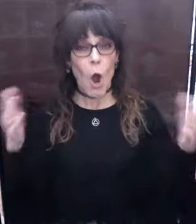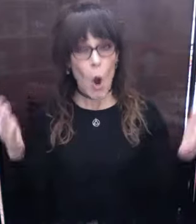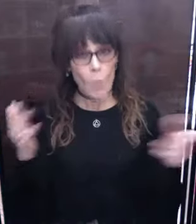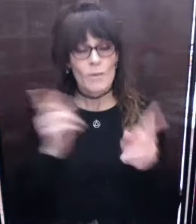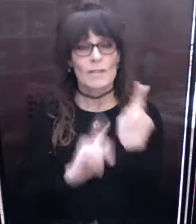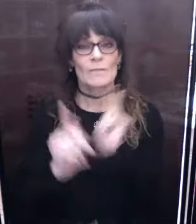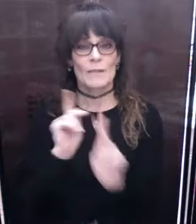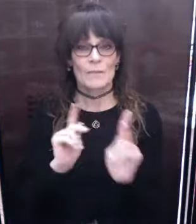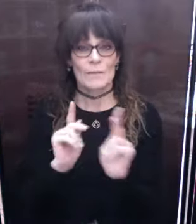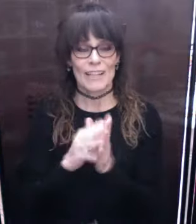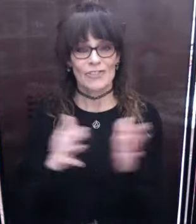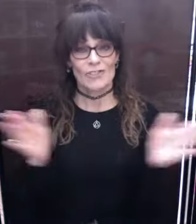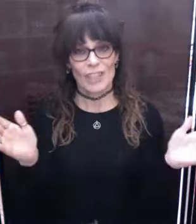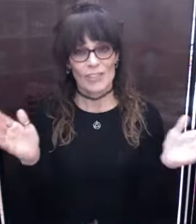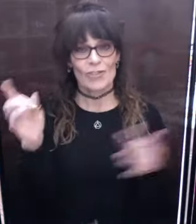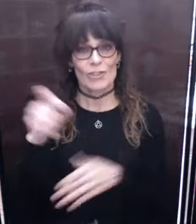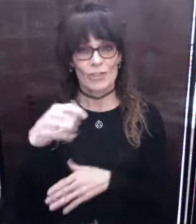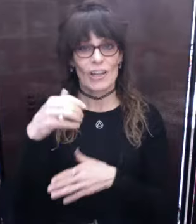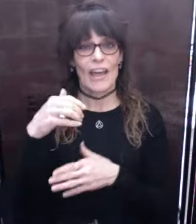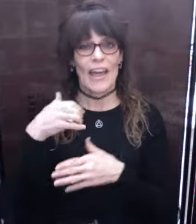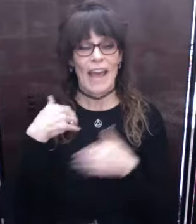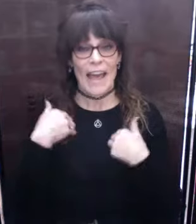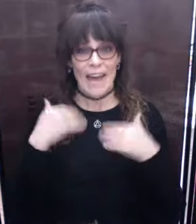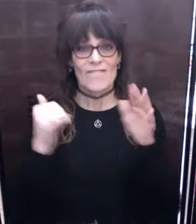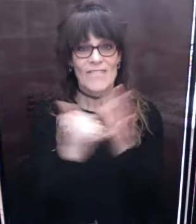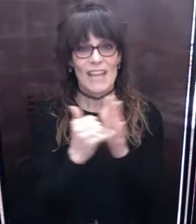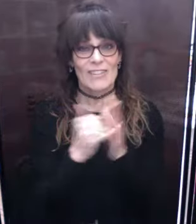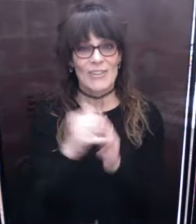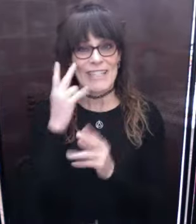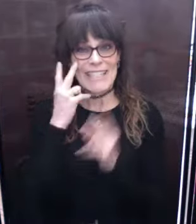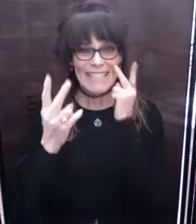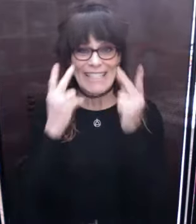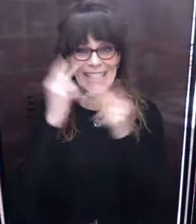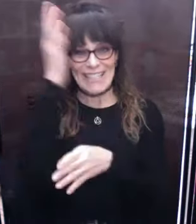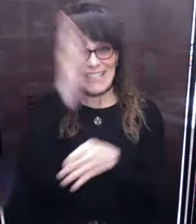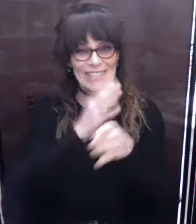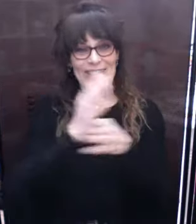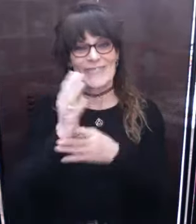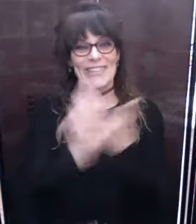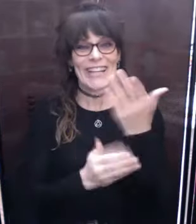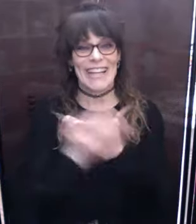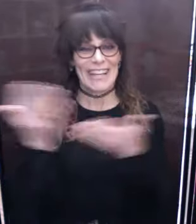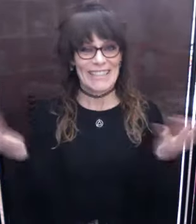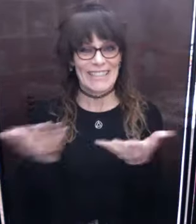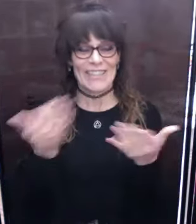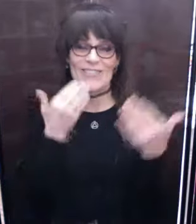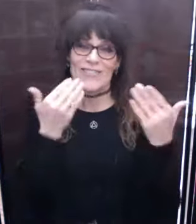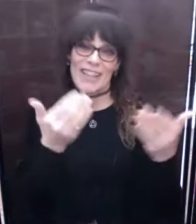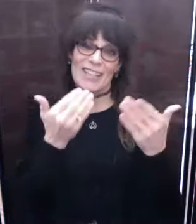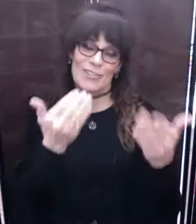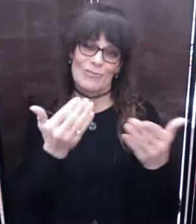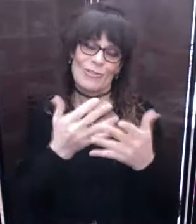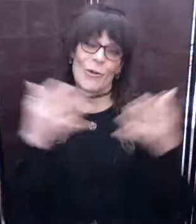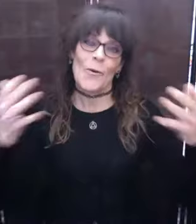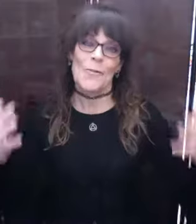component. And so it just thrilled me to see that we have sober hands here. Thanks so much to the ladies that are providing that service. That's just amazing.